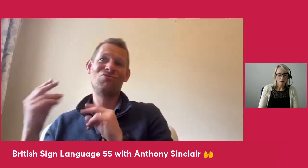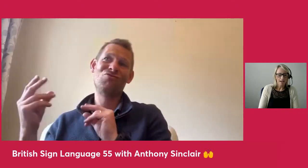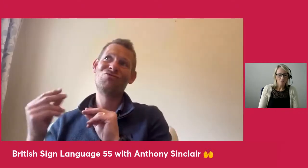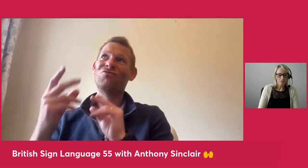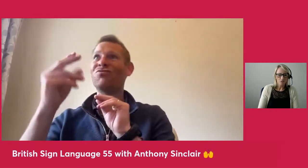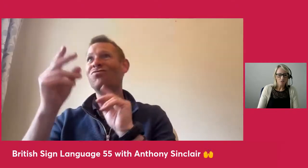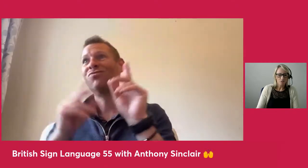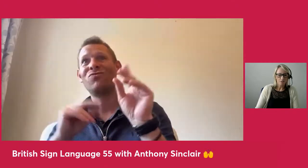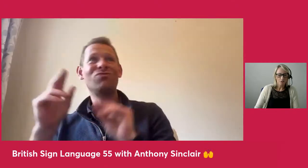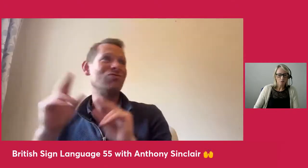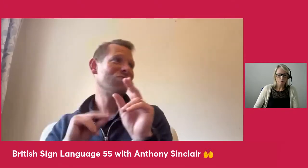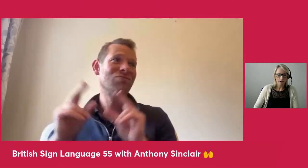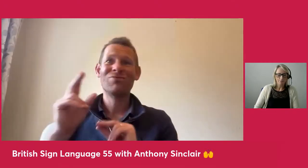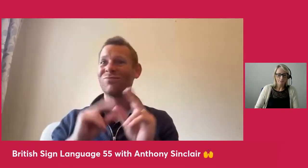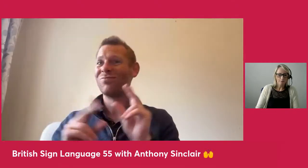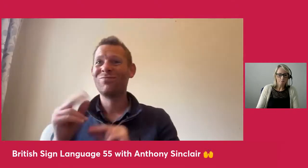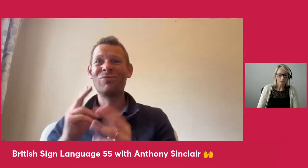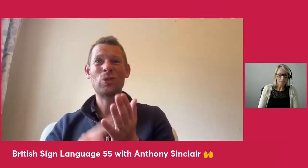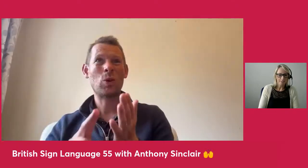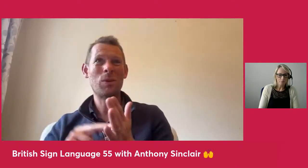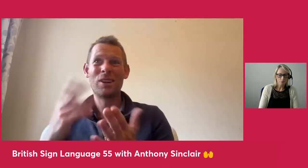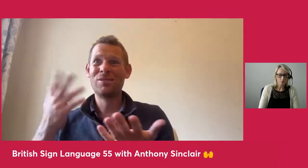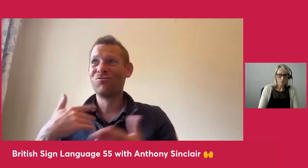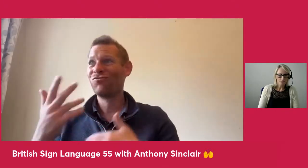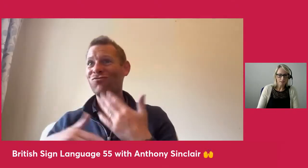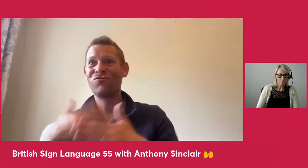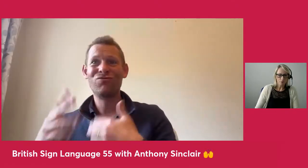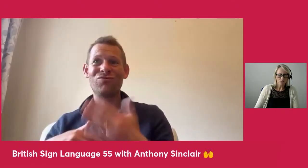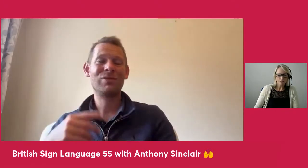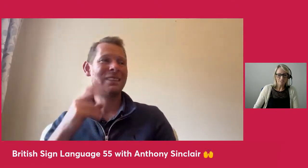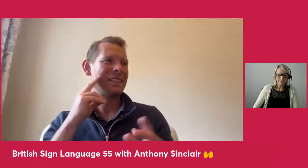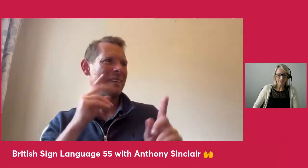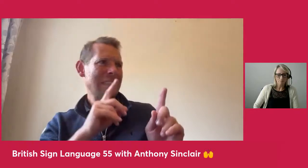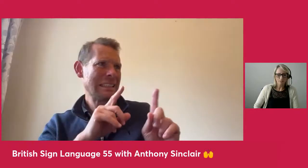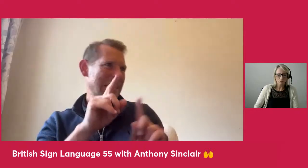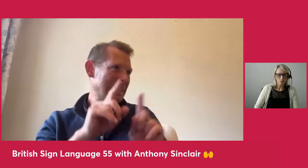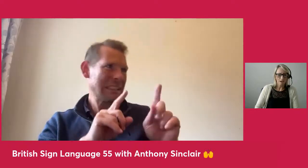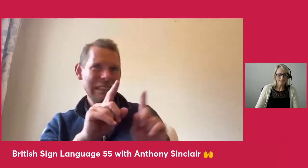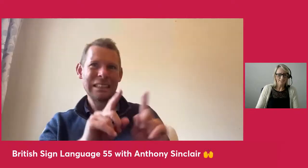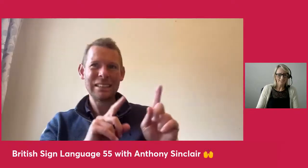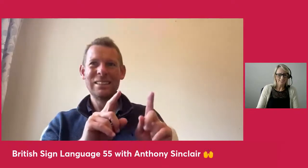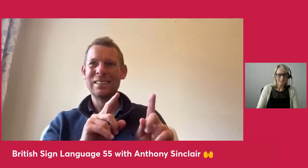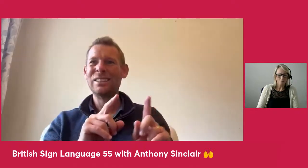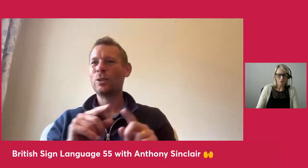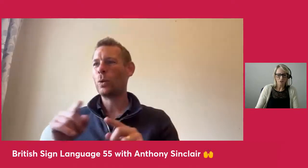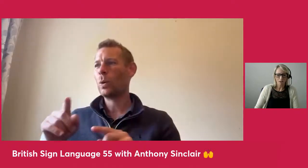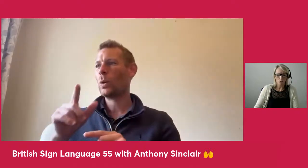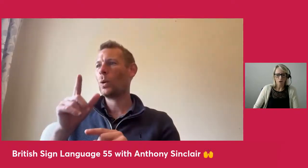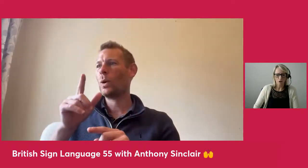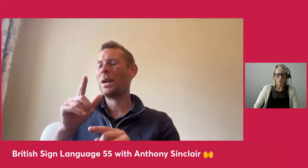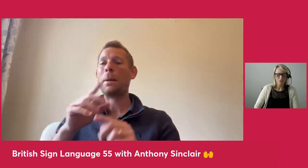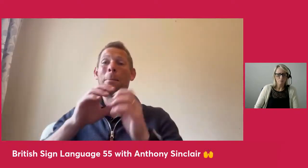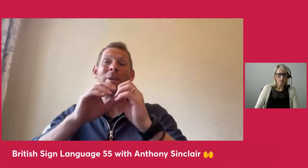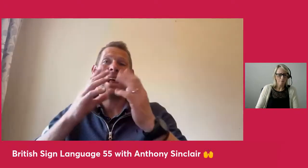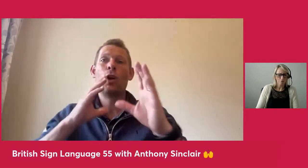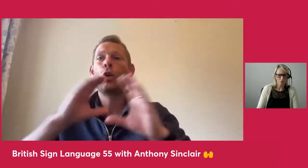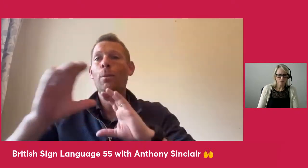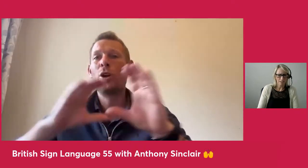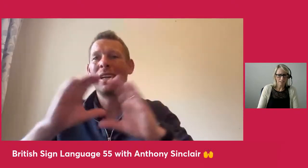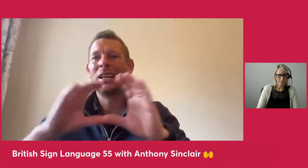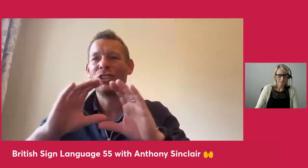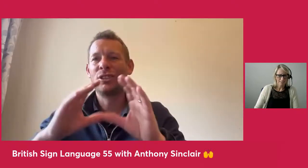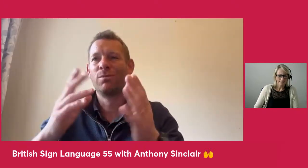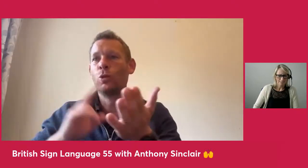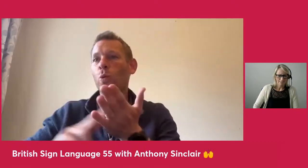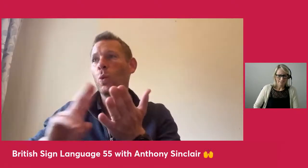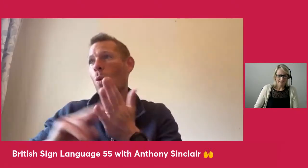away and relax to a new friend that they've made, where for a deaf person it can be so isolating, having to try and work out double effort